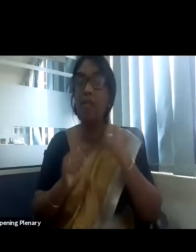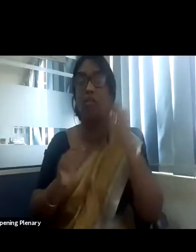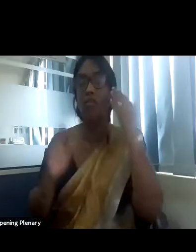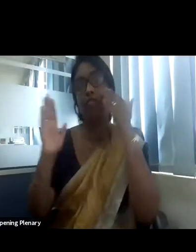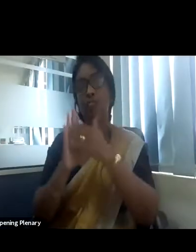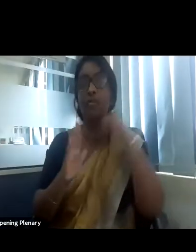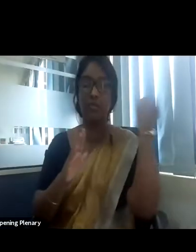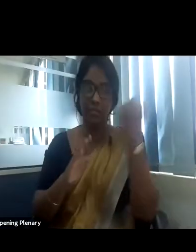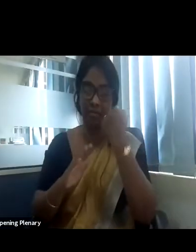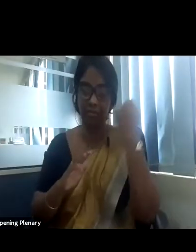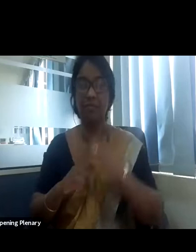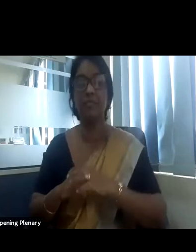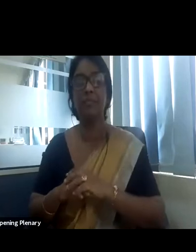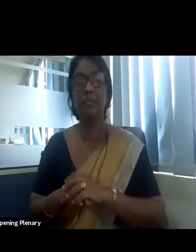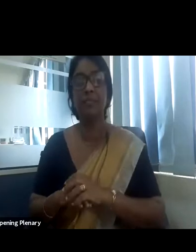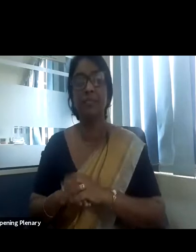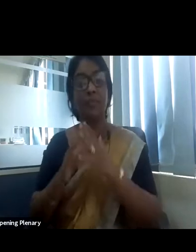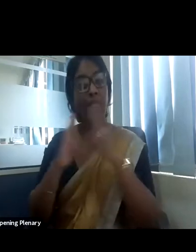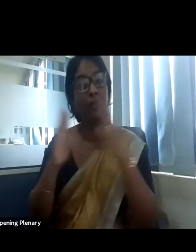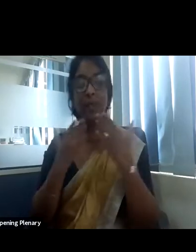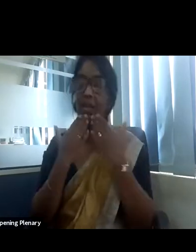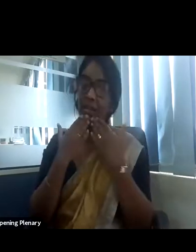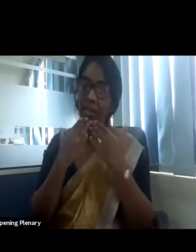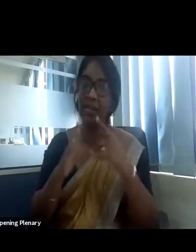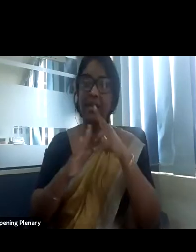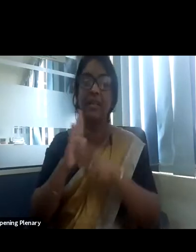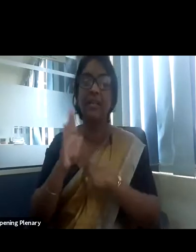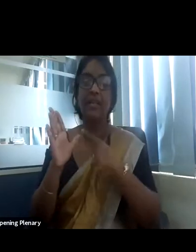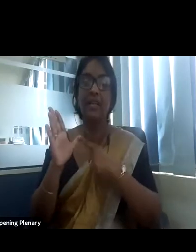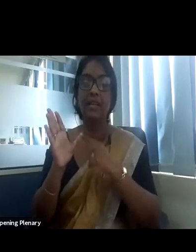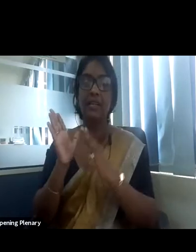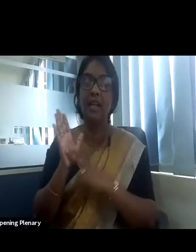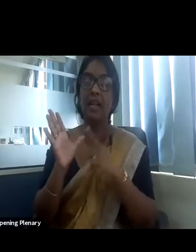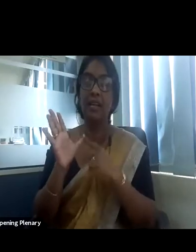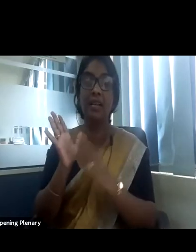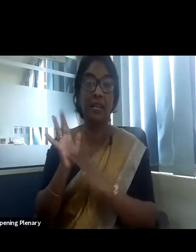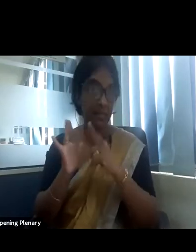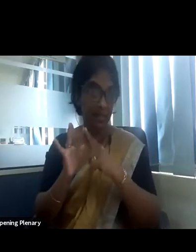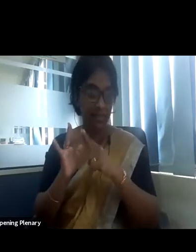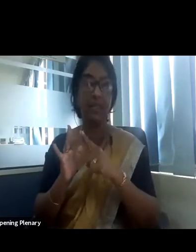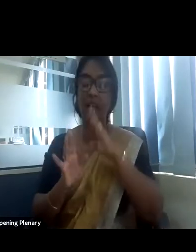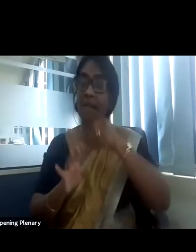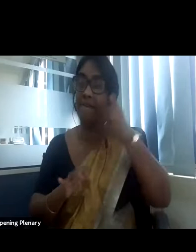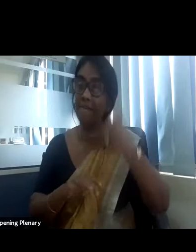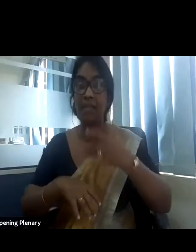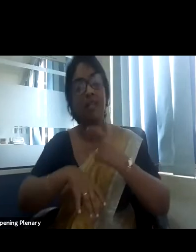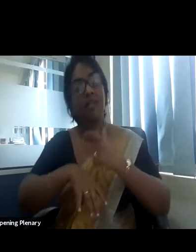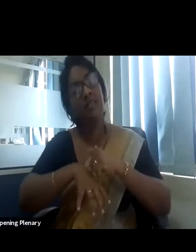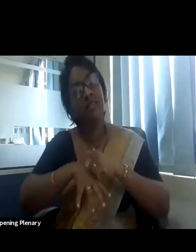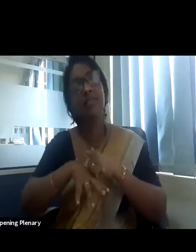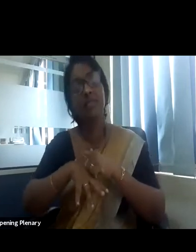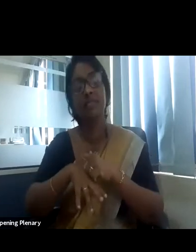you, Janani. Secretary Palpita, Mr. Fernando, Ms.